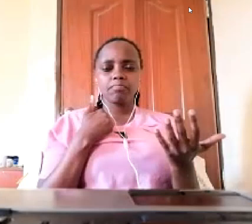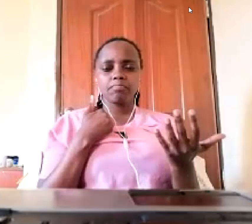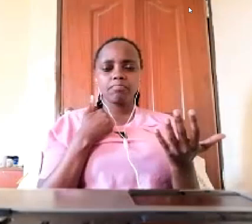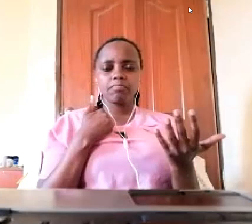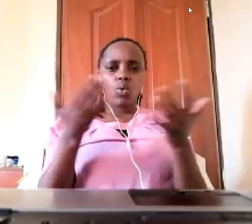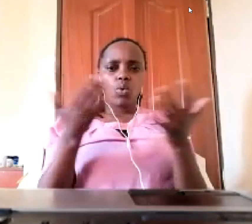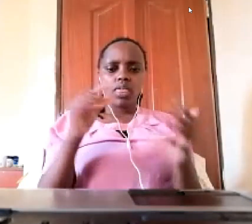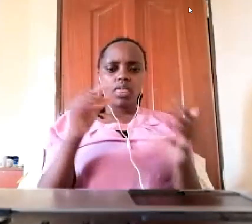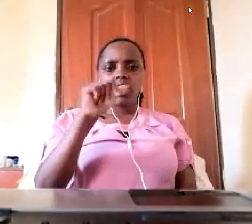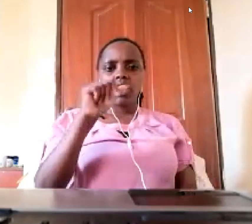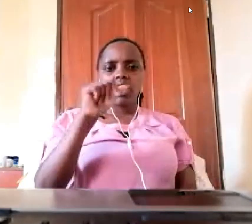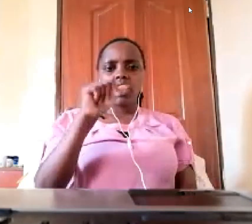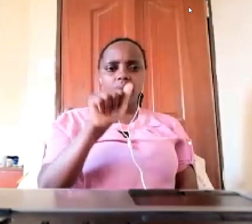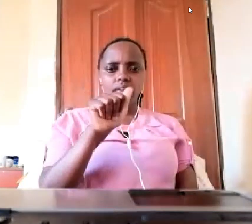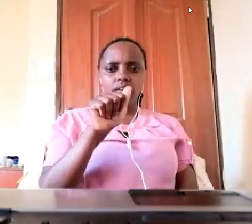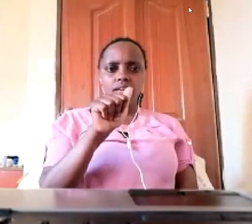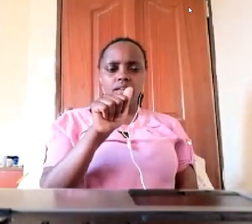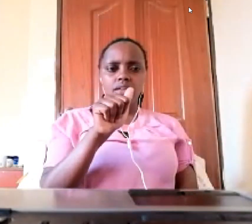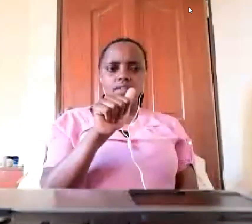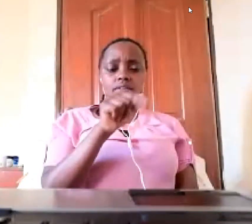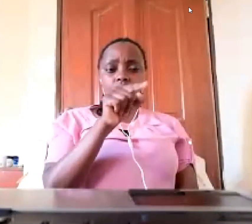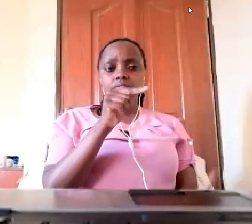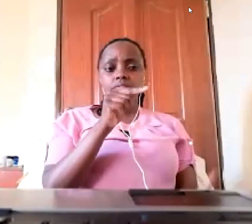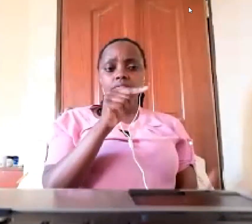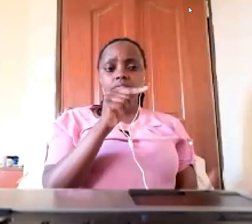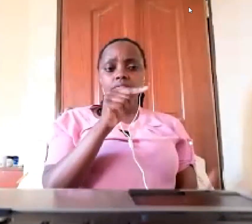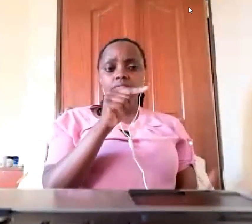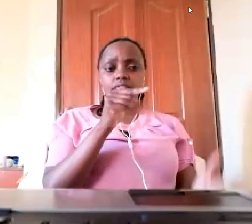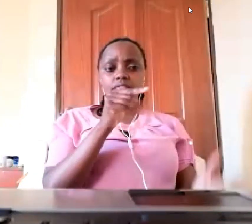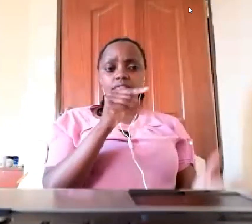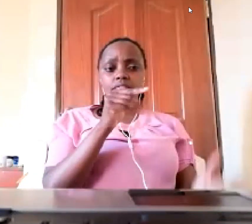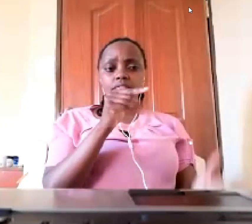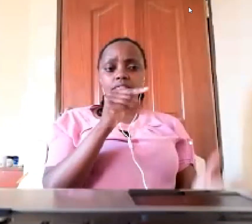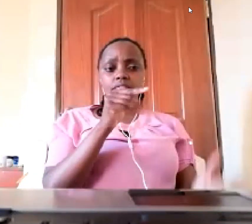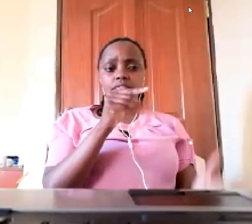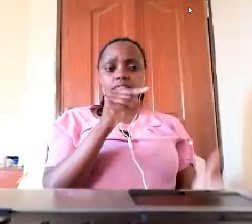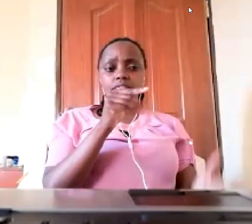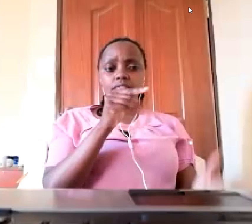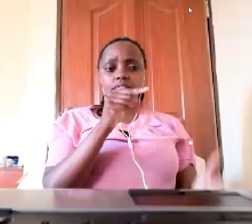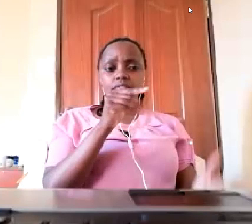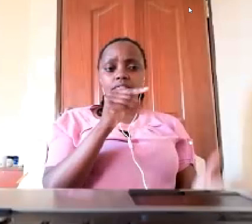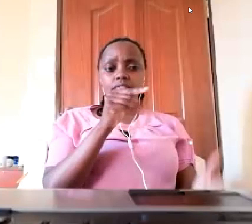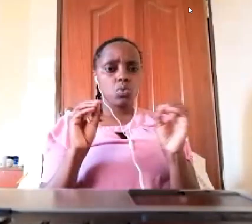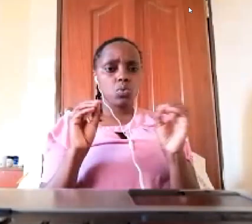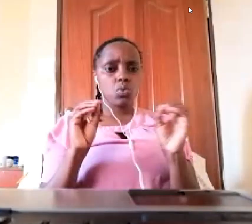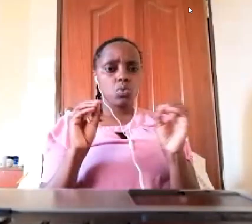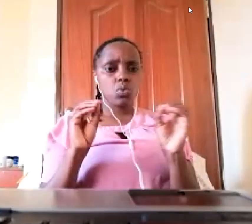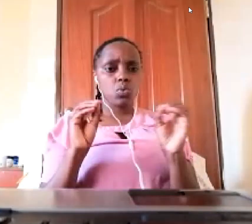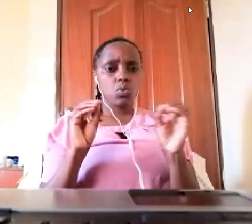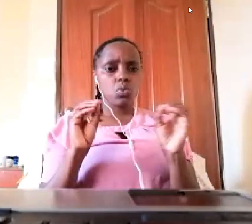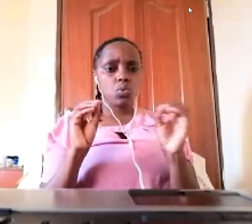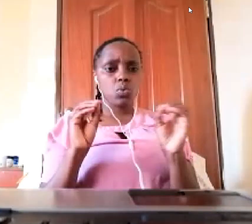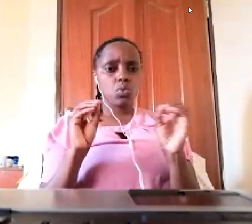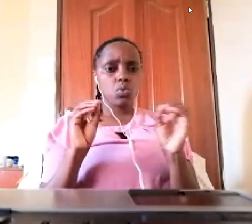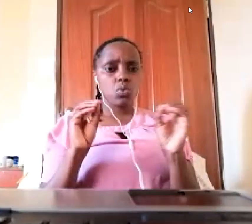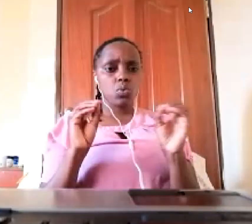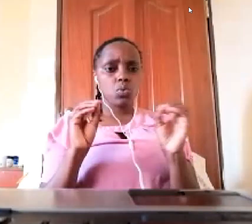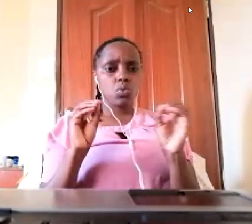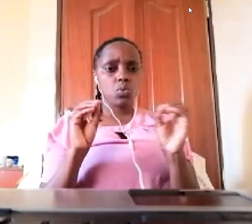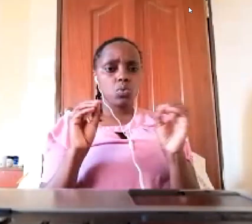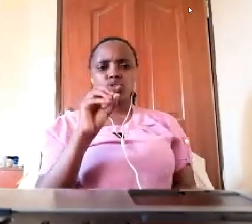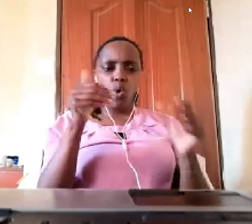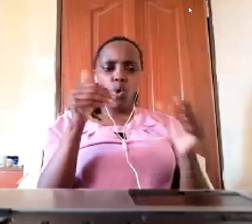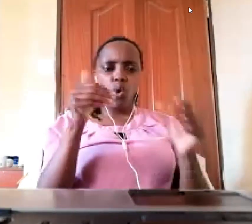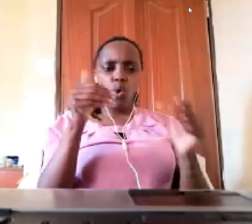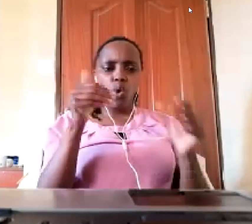Gambia. The fact that we don't have a champion, an NGO